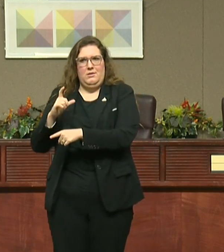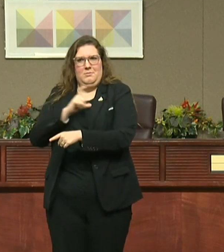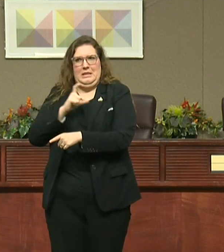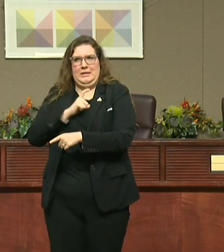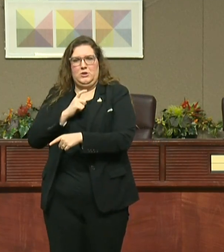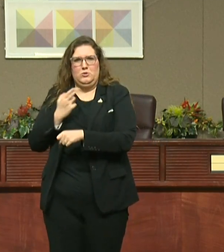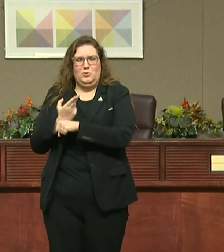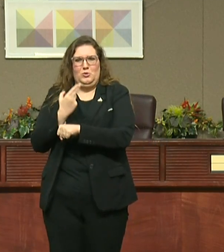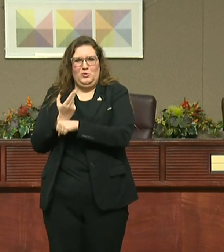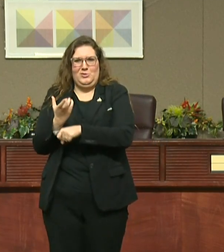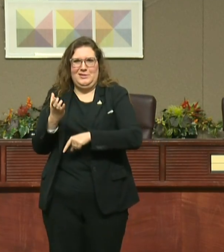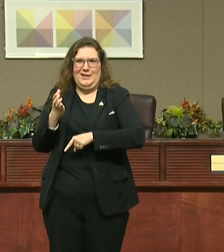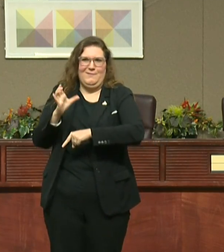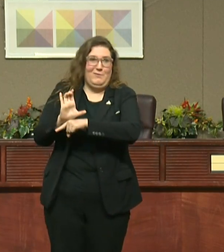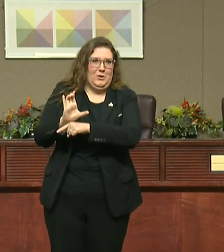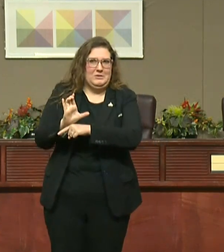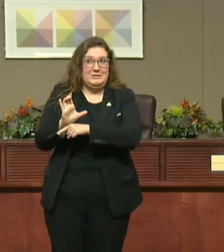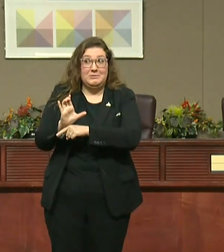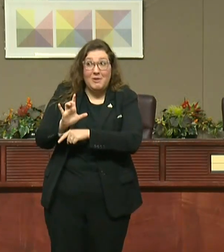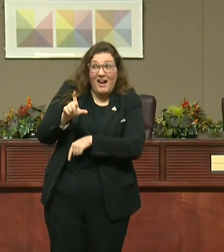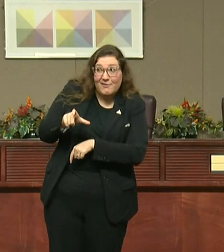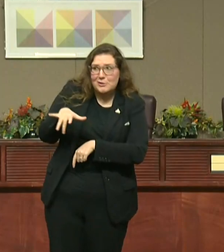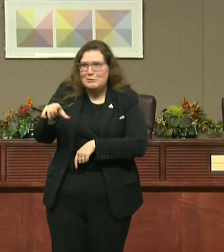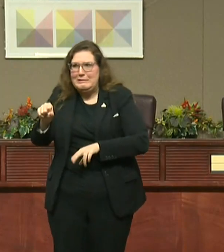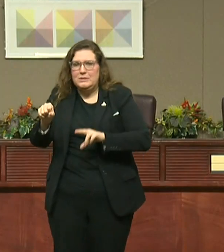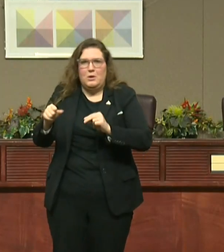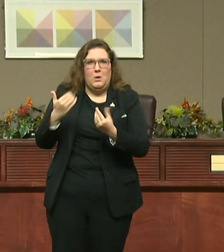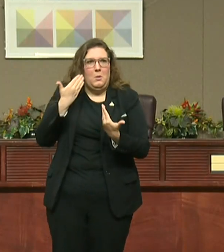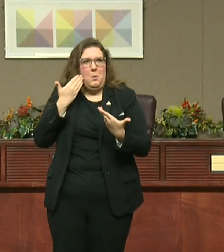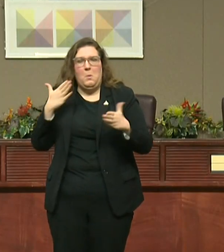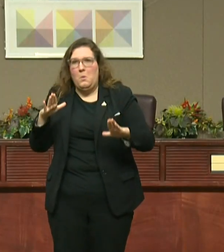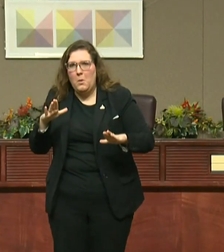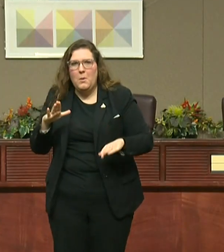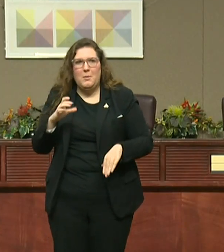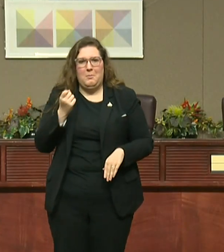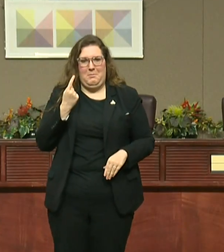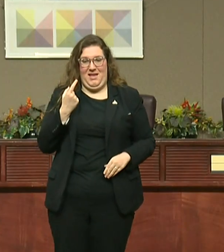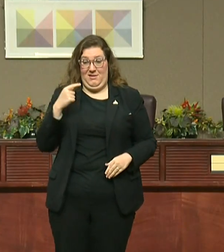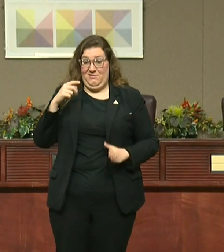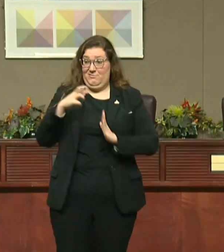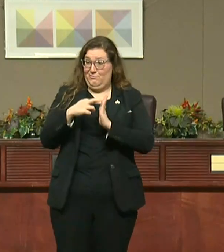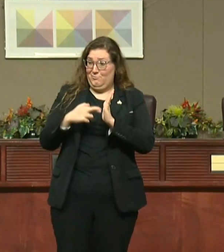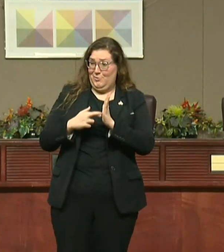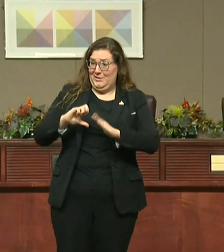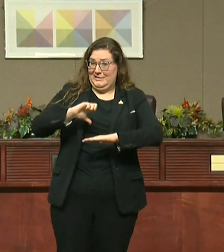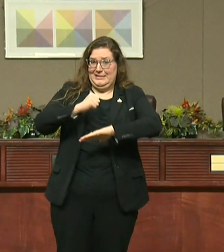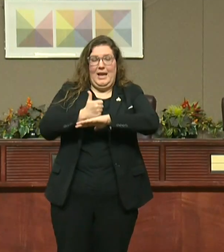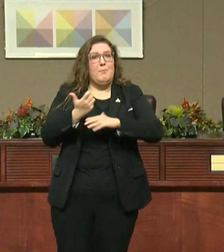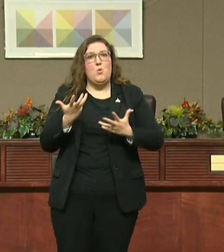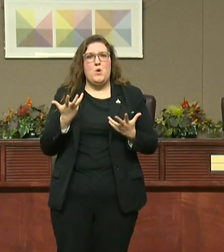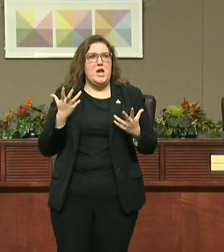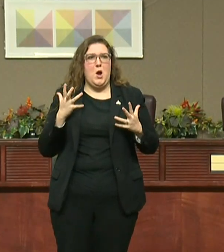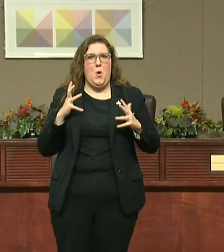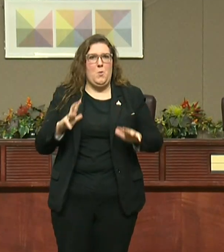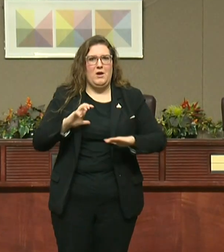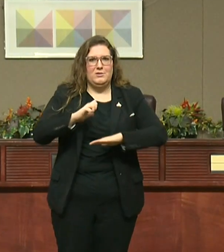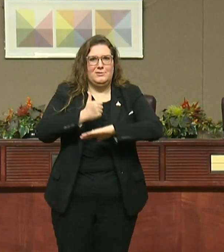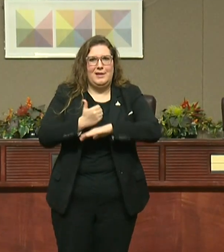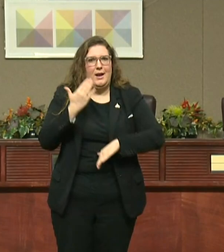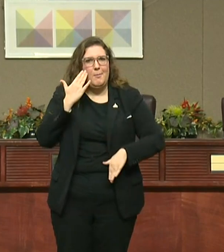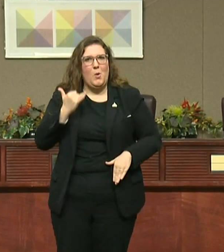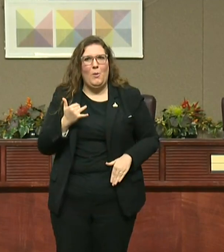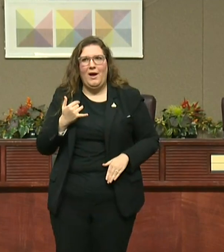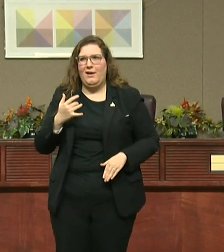create a situation where there's confrontation because law enforcement has to be out enforcing whether people are